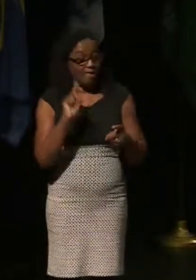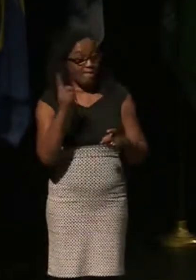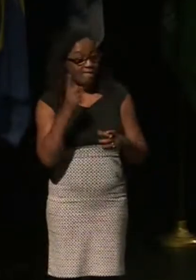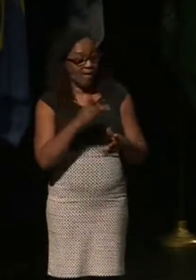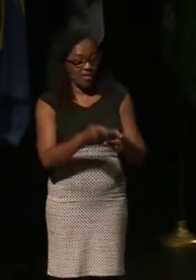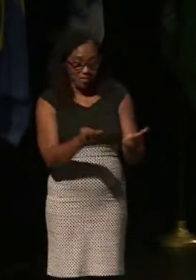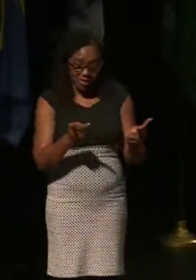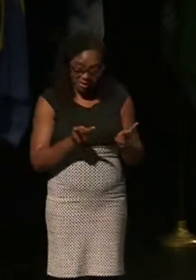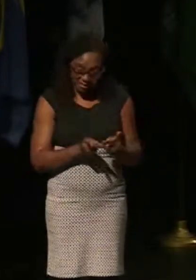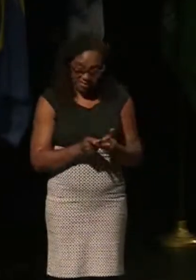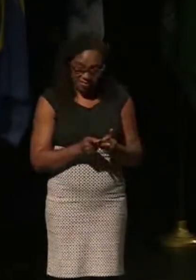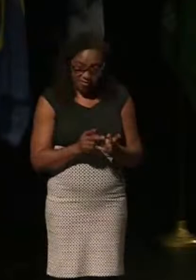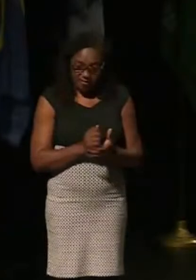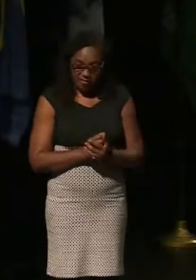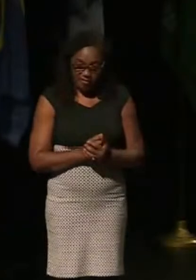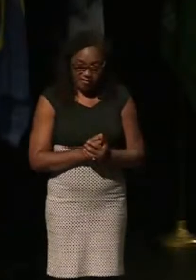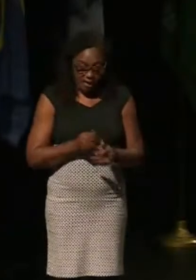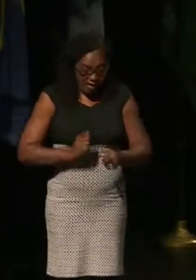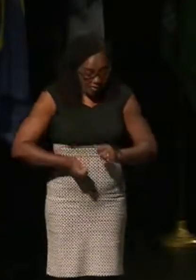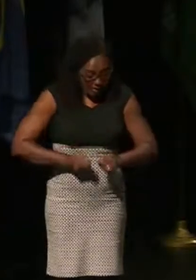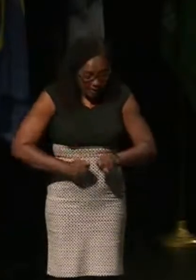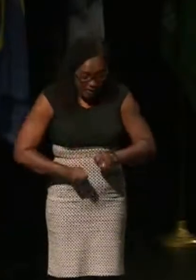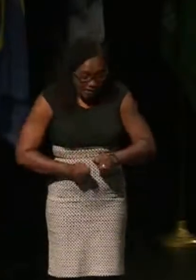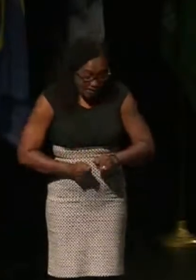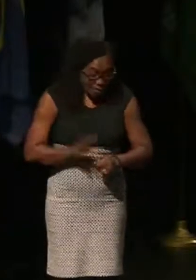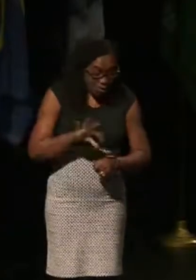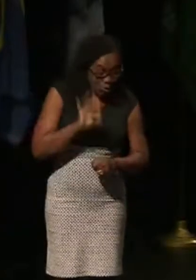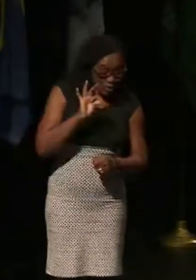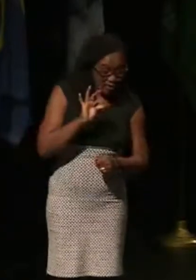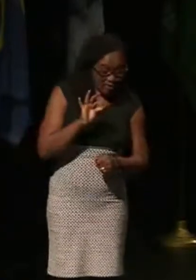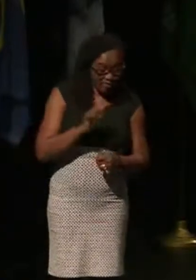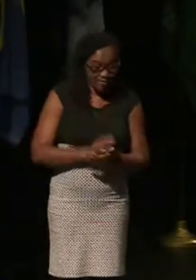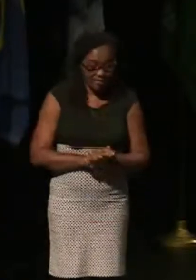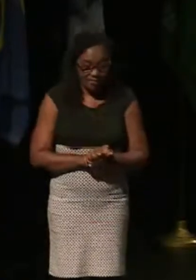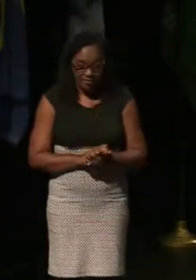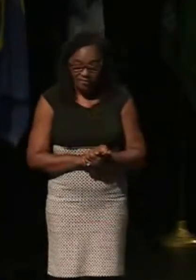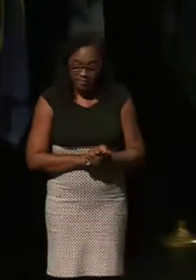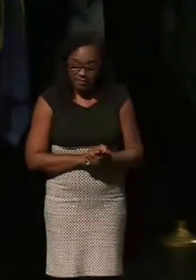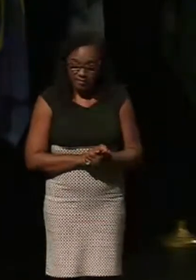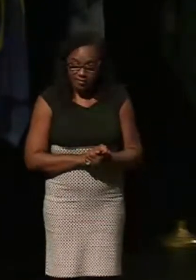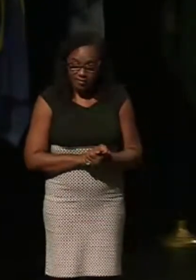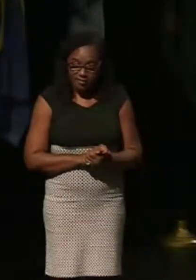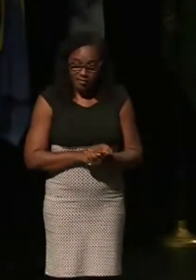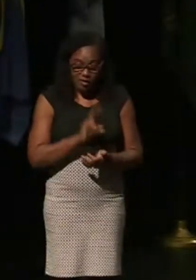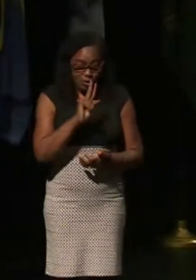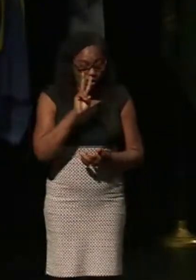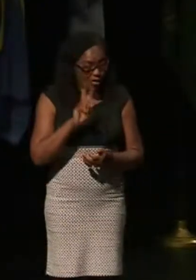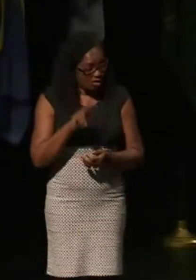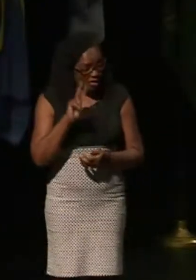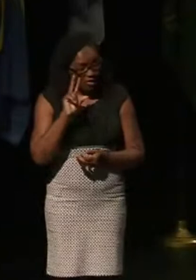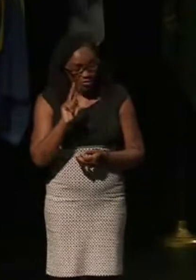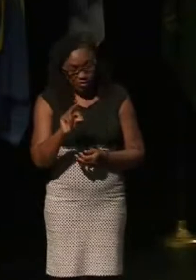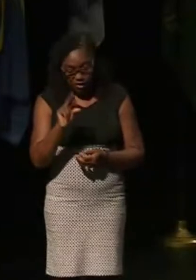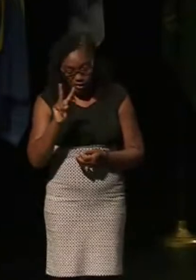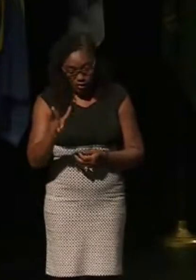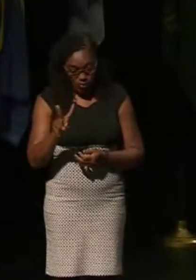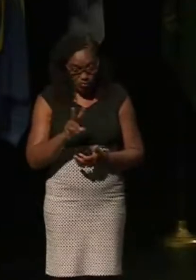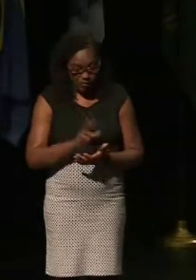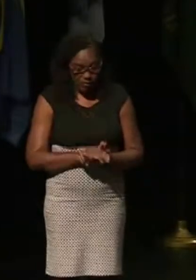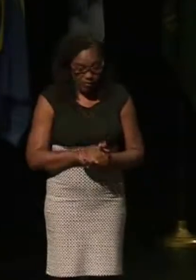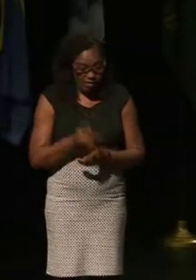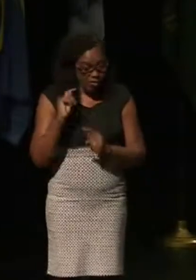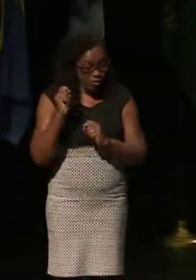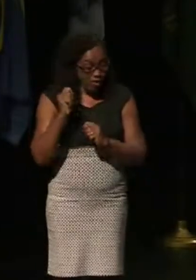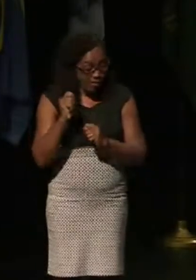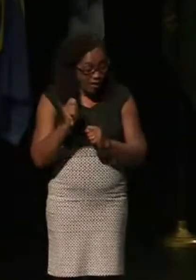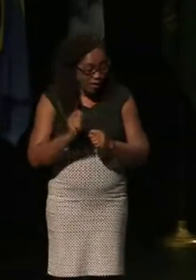100% in the orchestral instrument solo selection of the 2022 Trinidad and Tobago Music